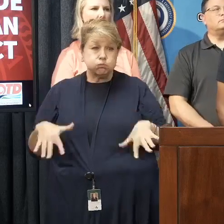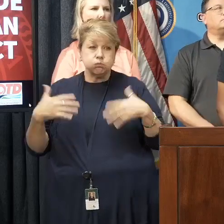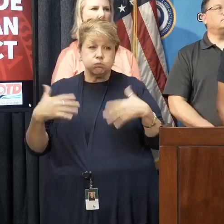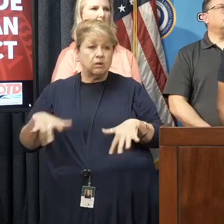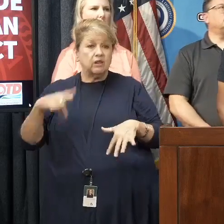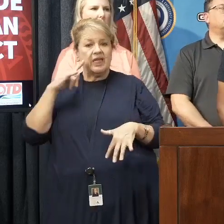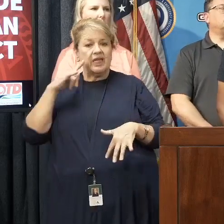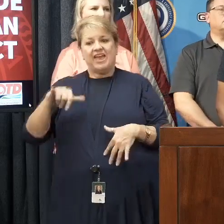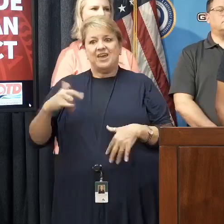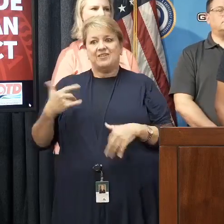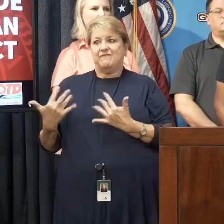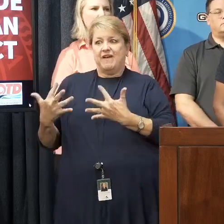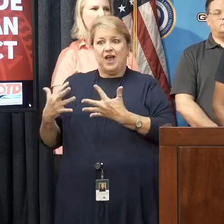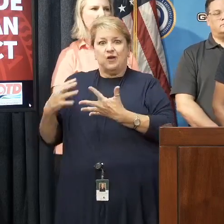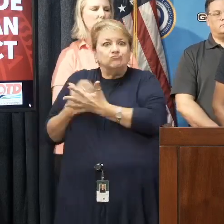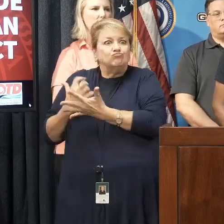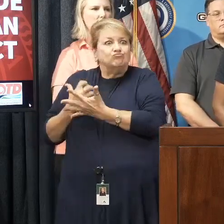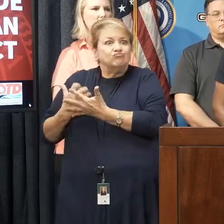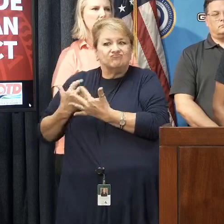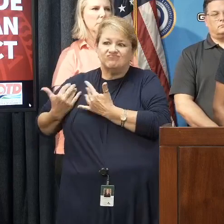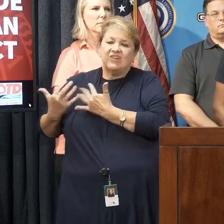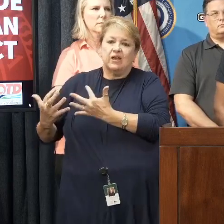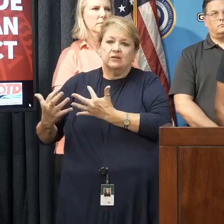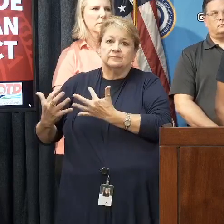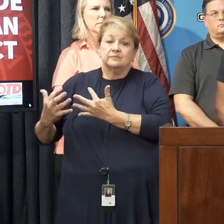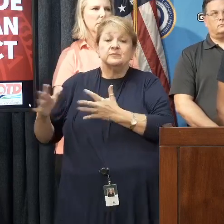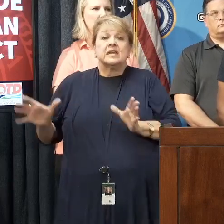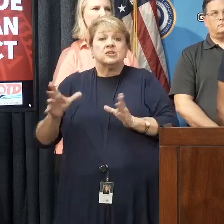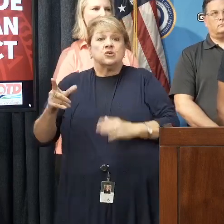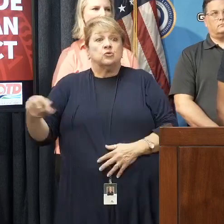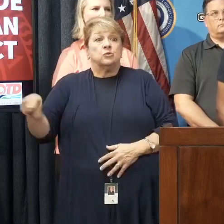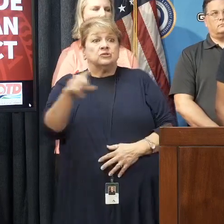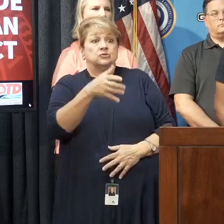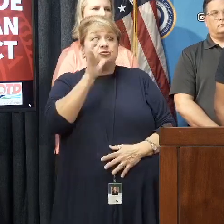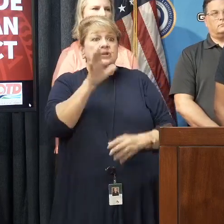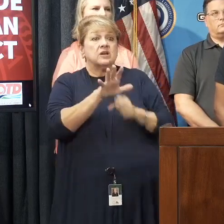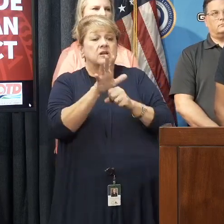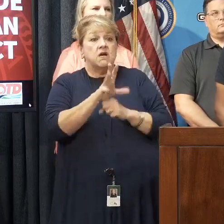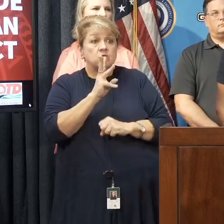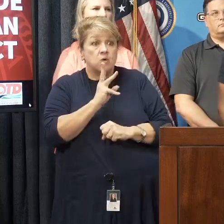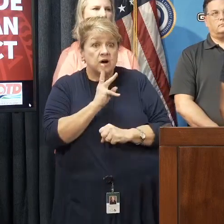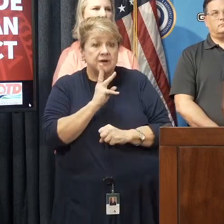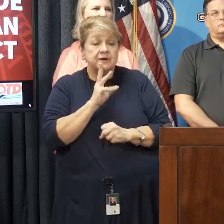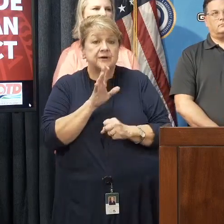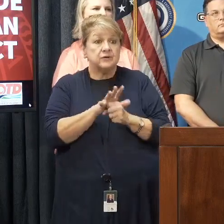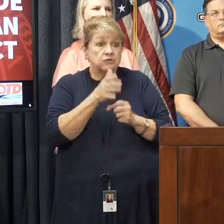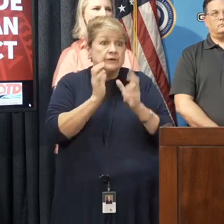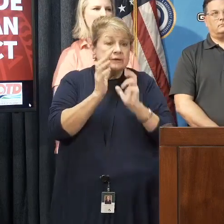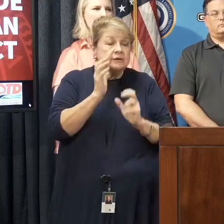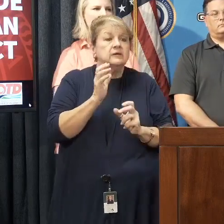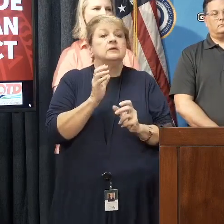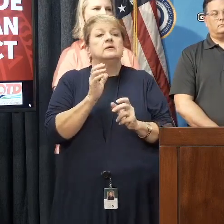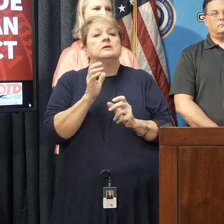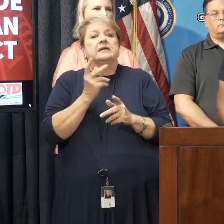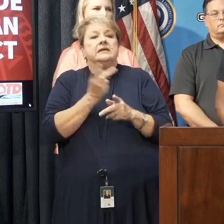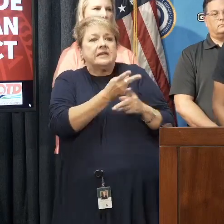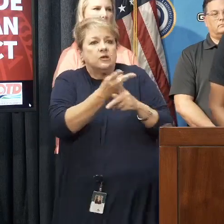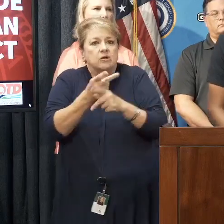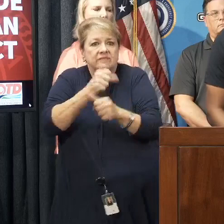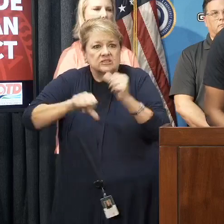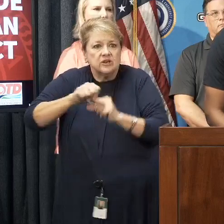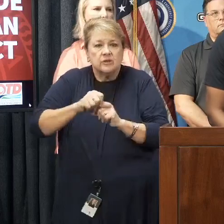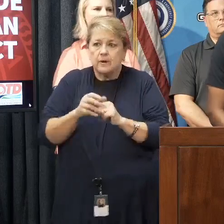fires. But we also encourage you to stay hydrated, care for one another, and pay attention to the